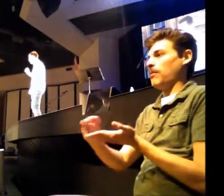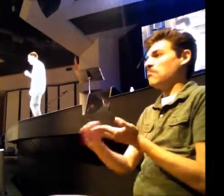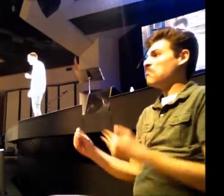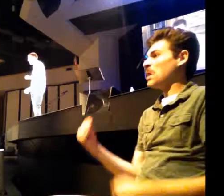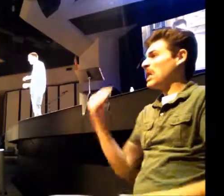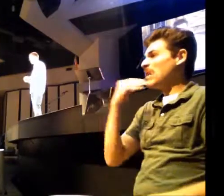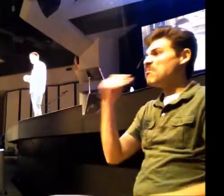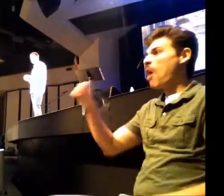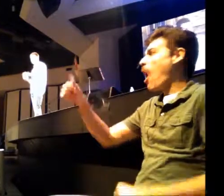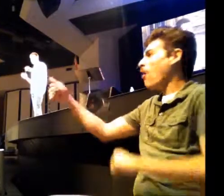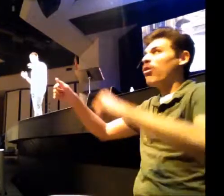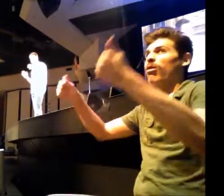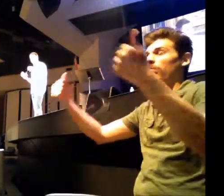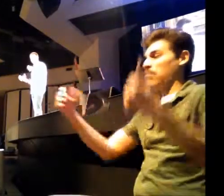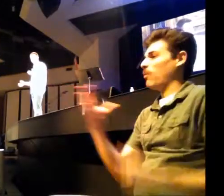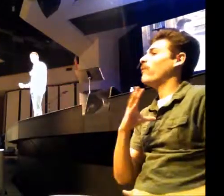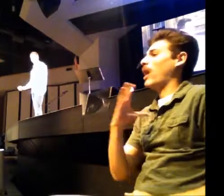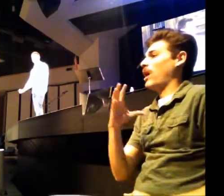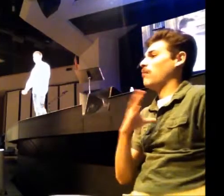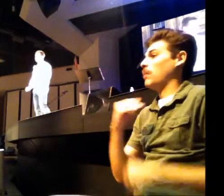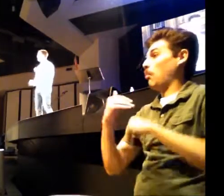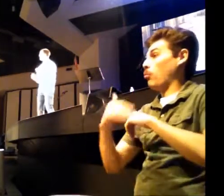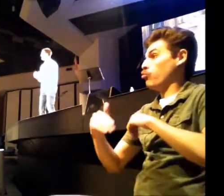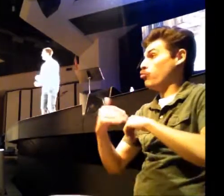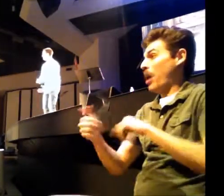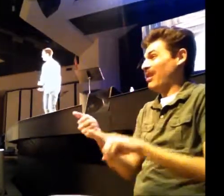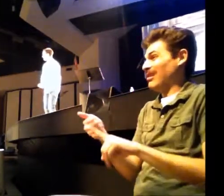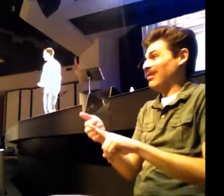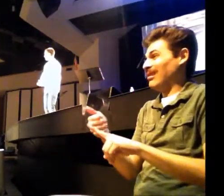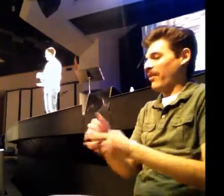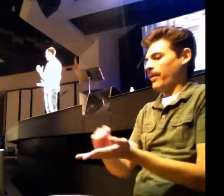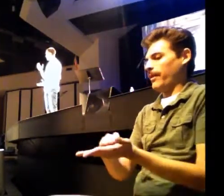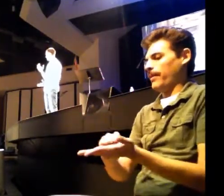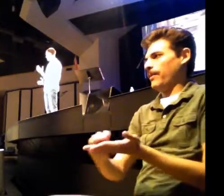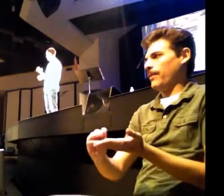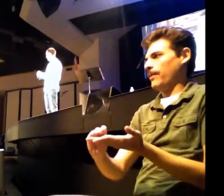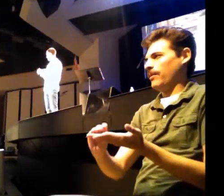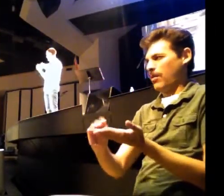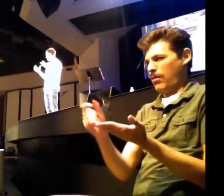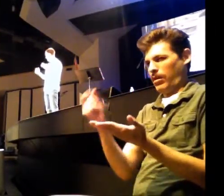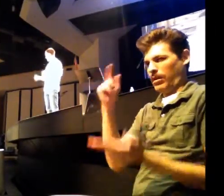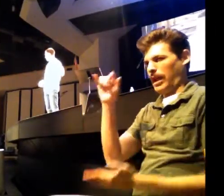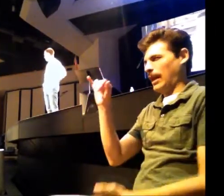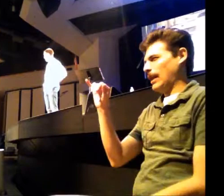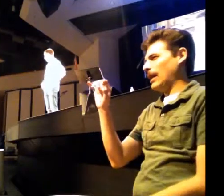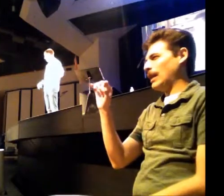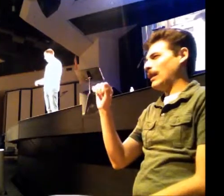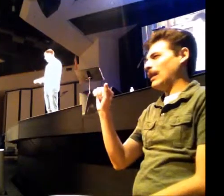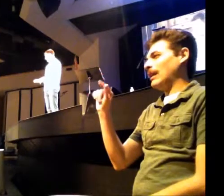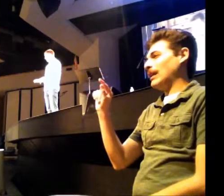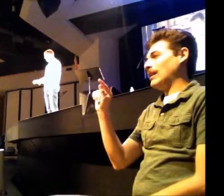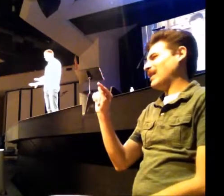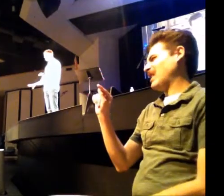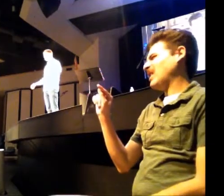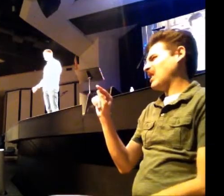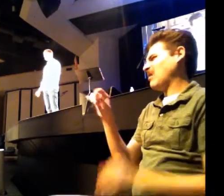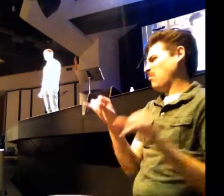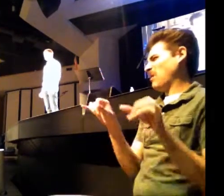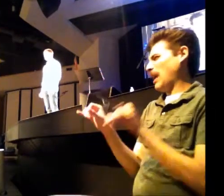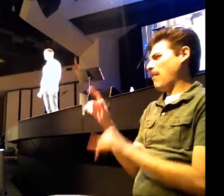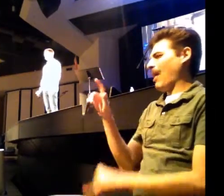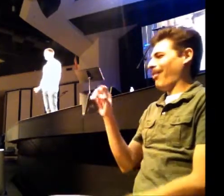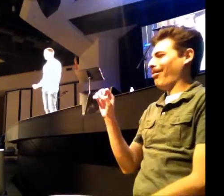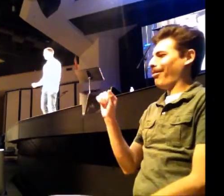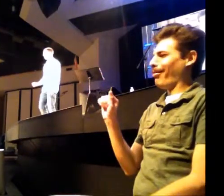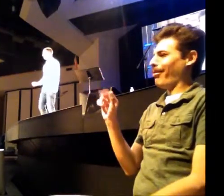but if you were to have bread, it must not have to be bread with leaven. By the way, yeast is what makes bread rise. It's leaven. So basically, yeast in all its